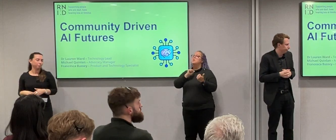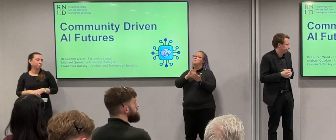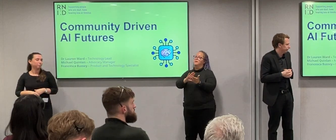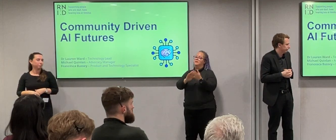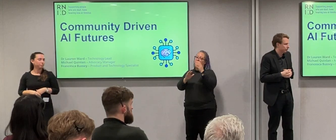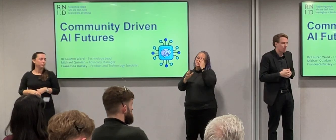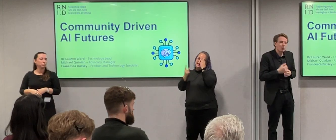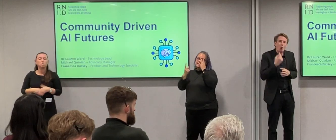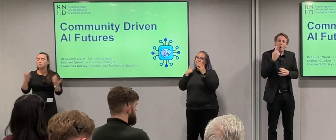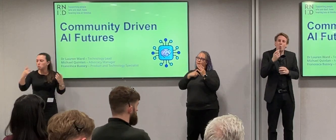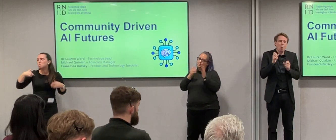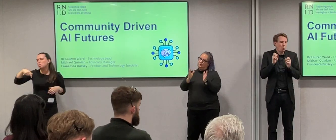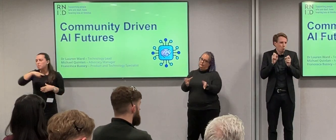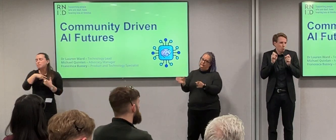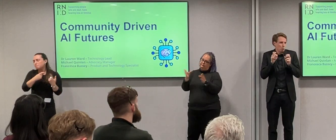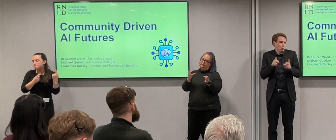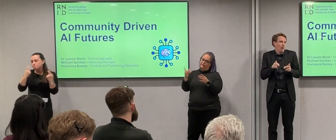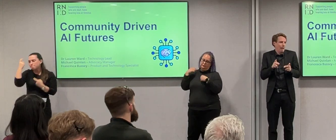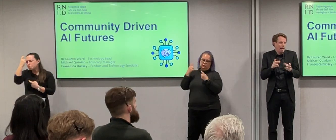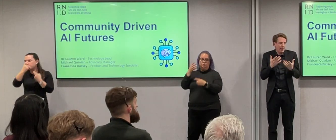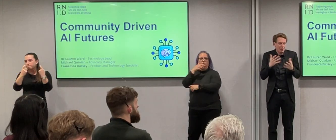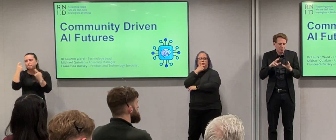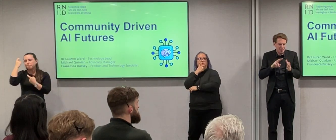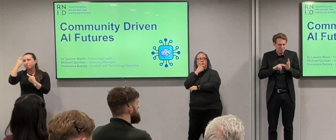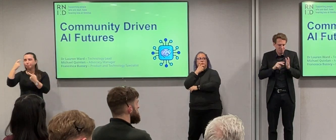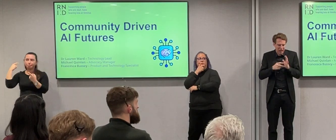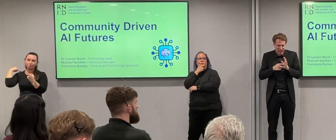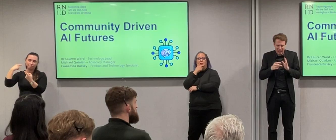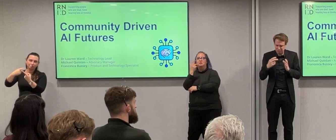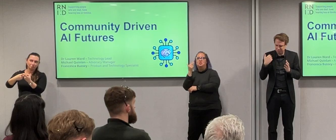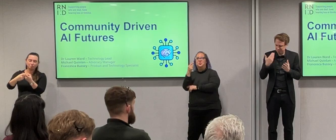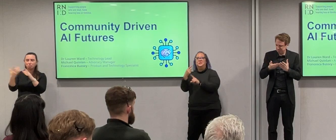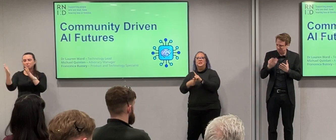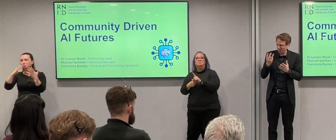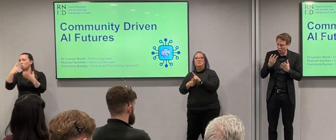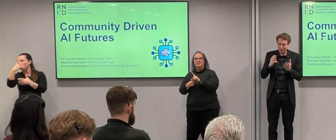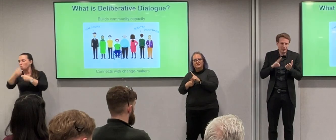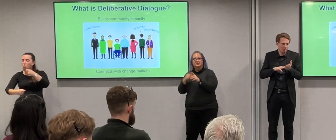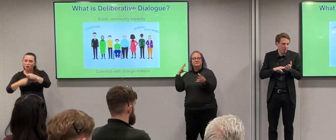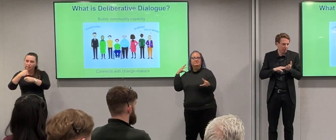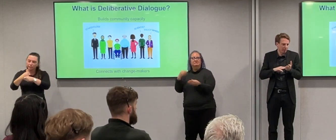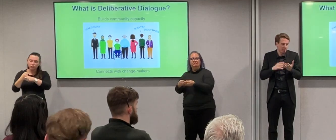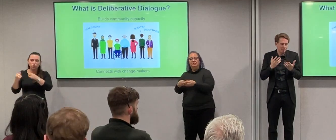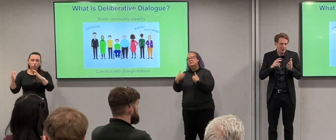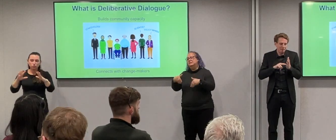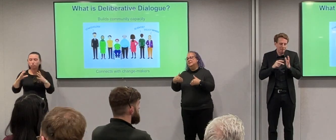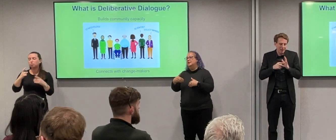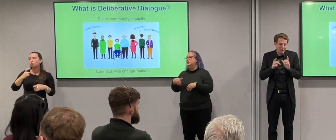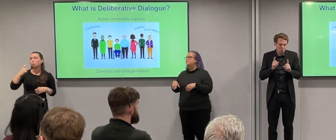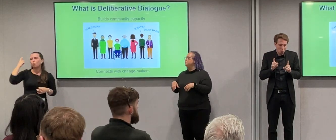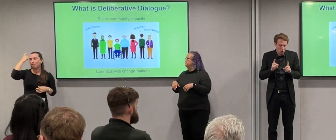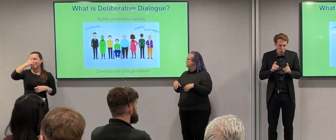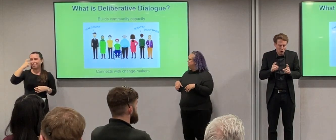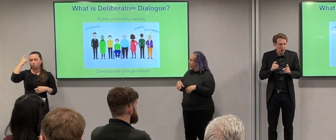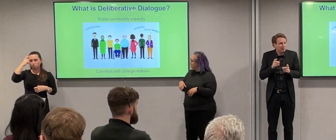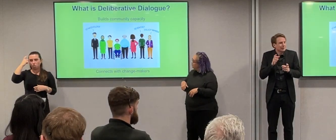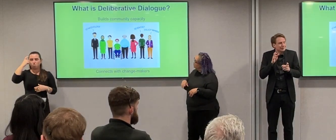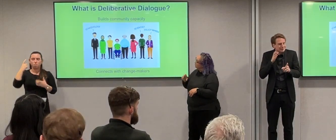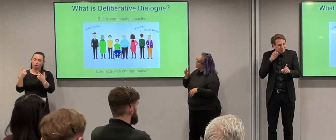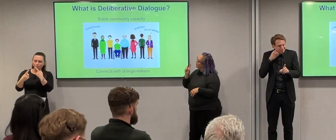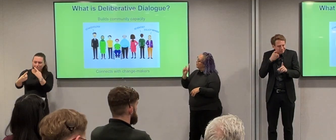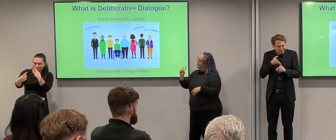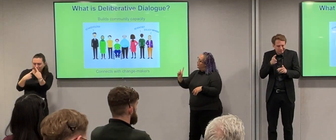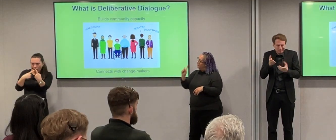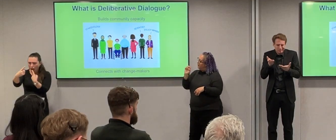we've been planning for, the last 13 months or so, is something called deliberative dialogue. And